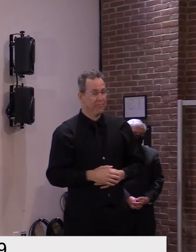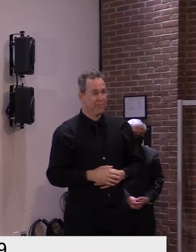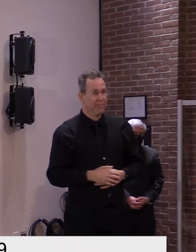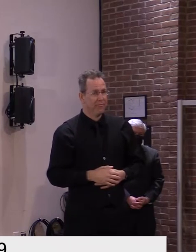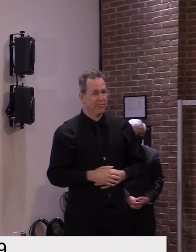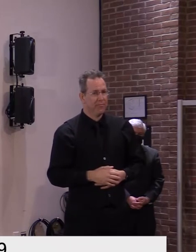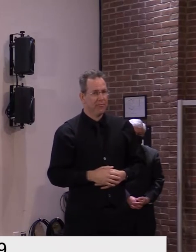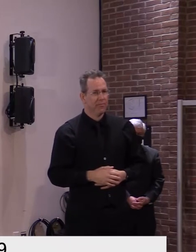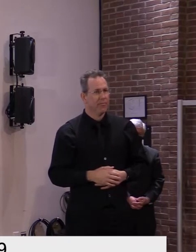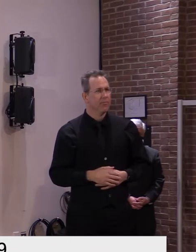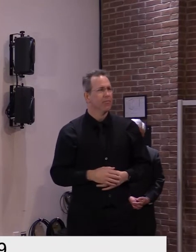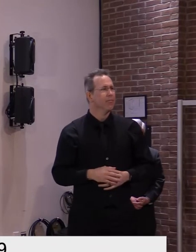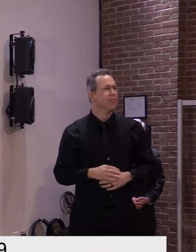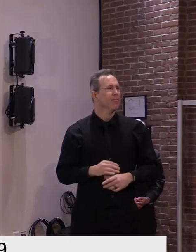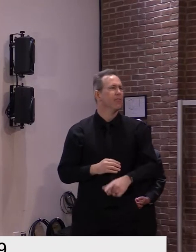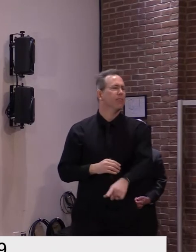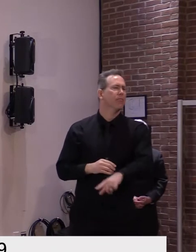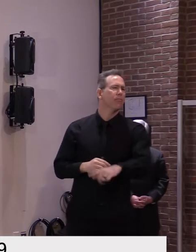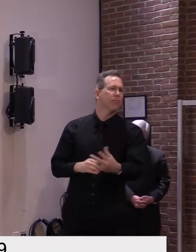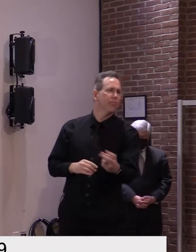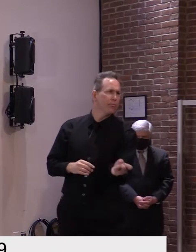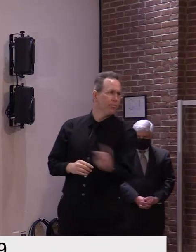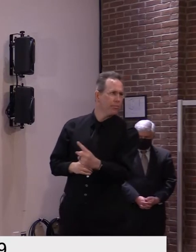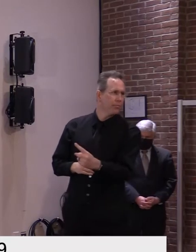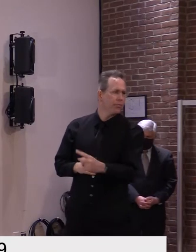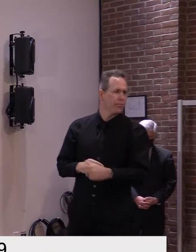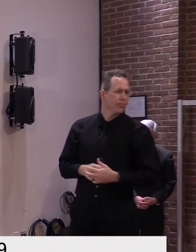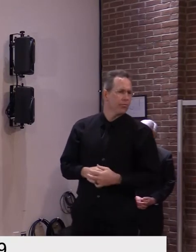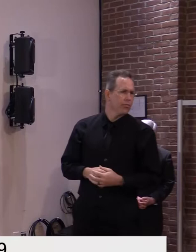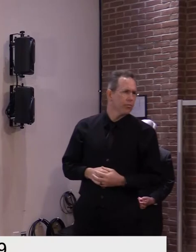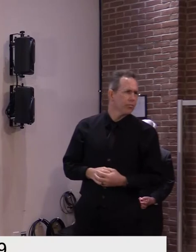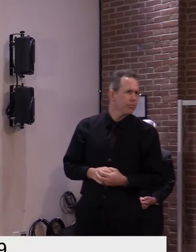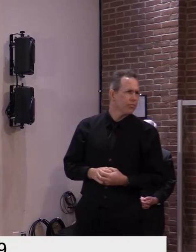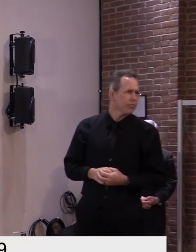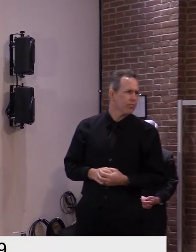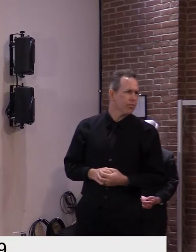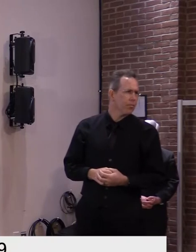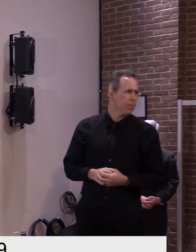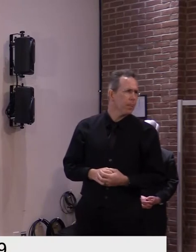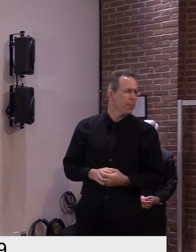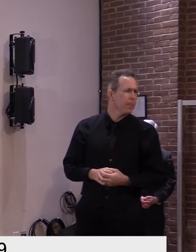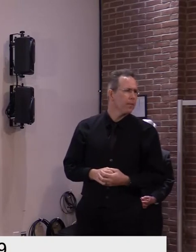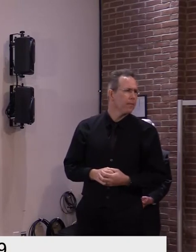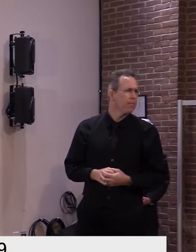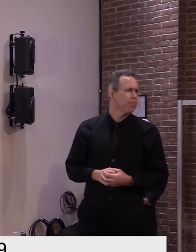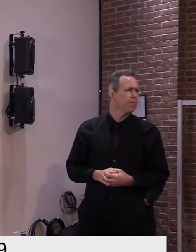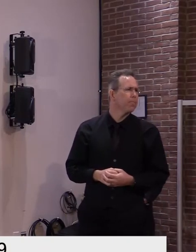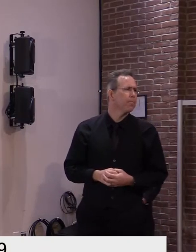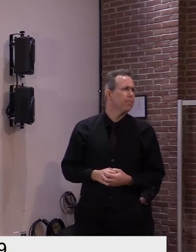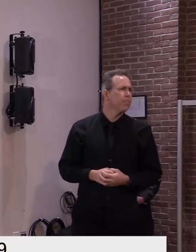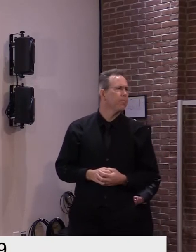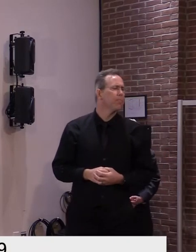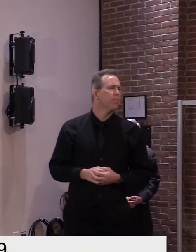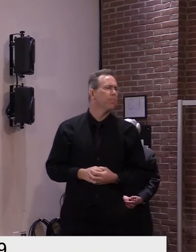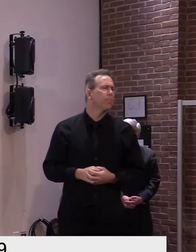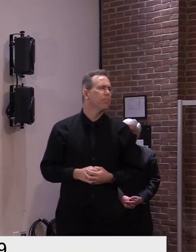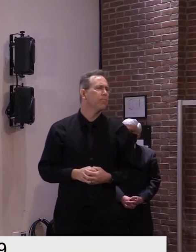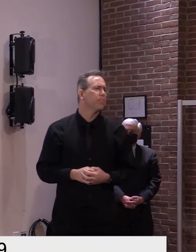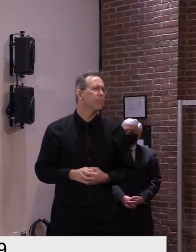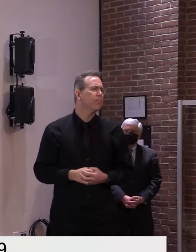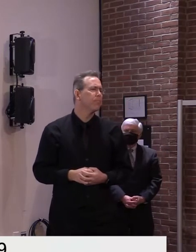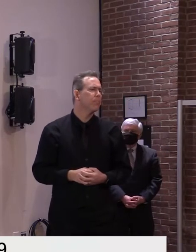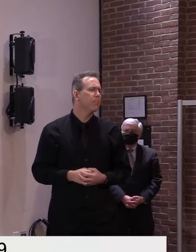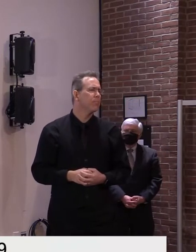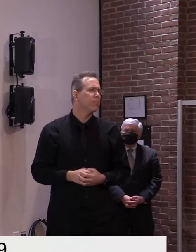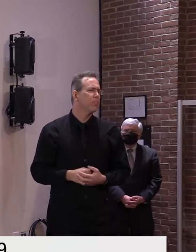And a question for Governor Scott. I'm seeing here that the White House is drawing up plans to surge vaccines to